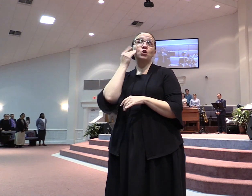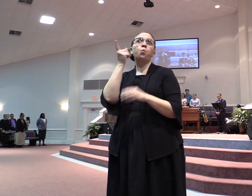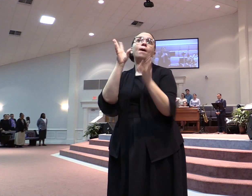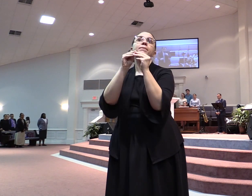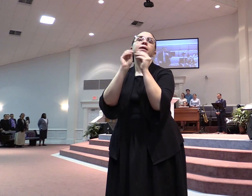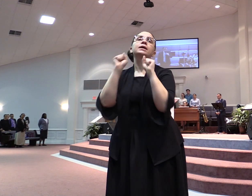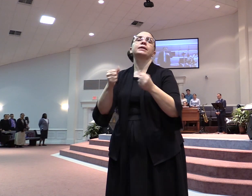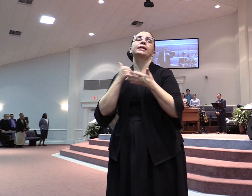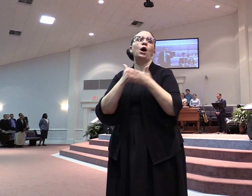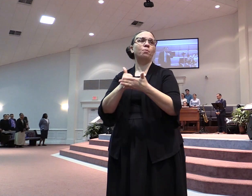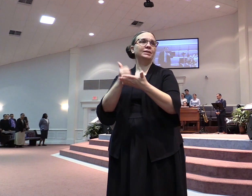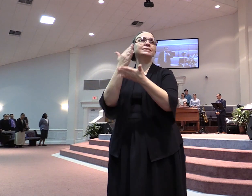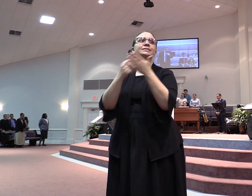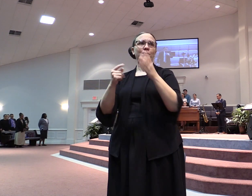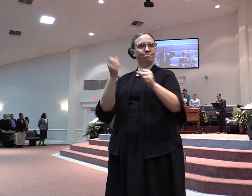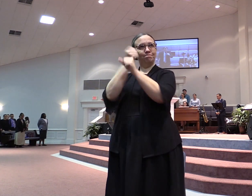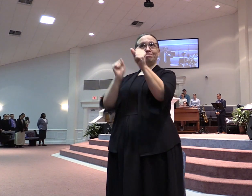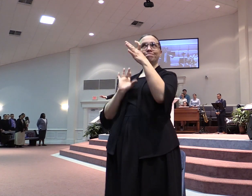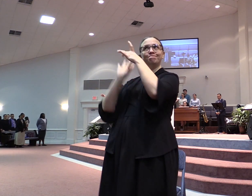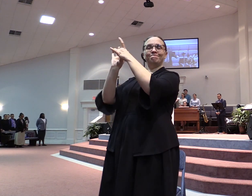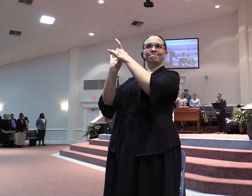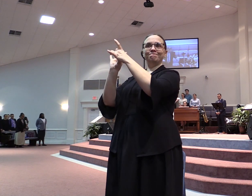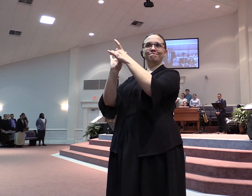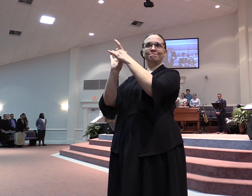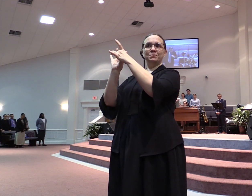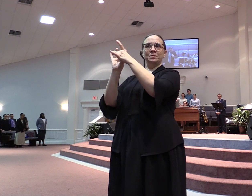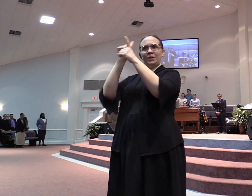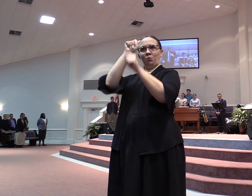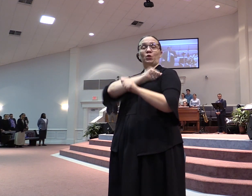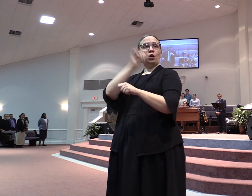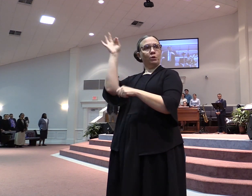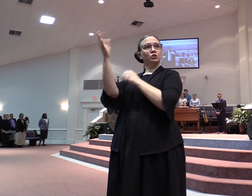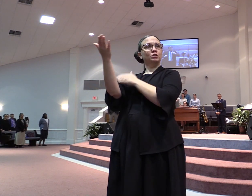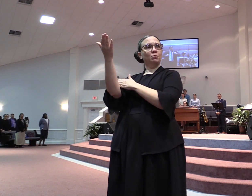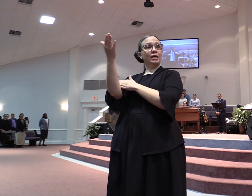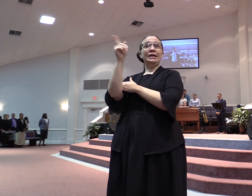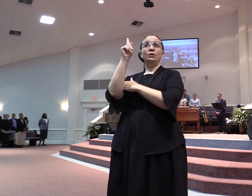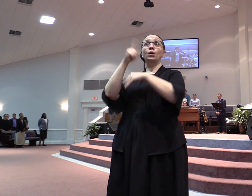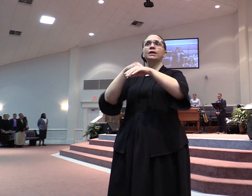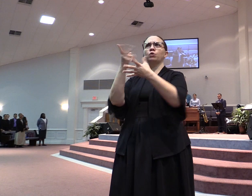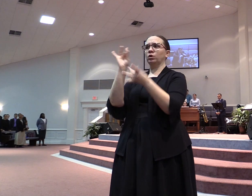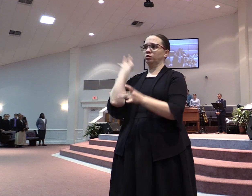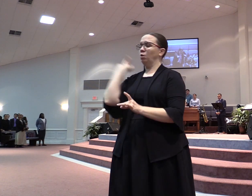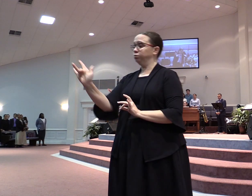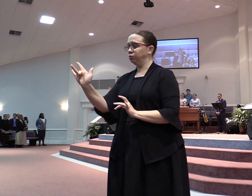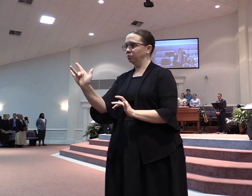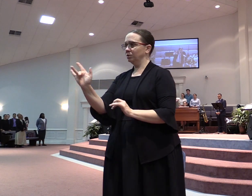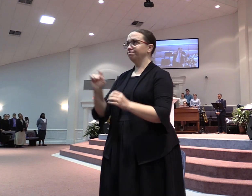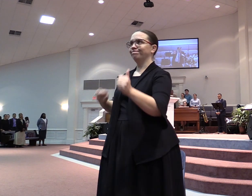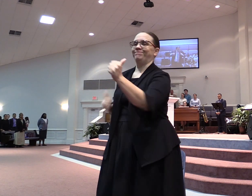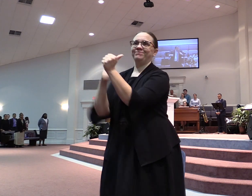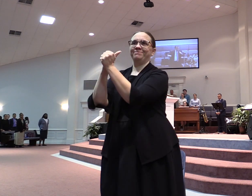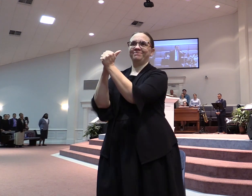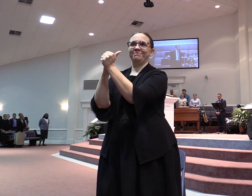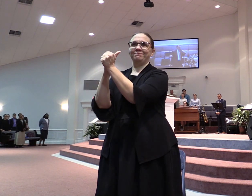can do for somebody's life. That's right. Yes. We're going to preach this morning. It just takes one time for the Holy Ghost to just